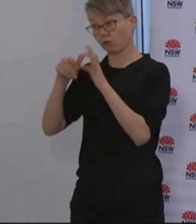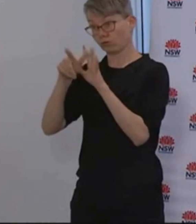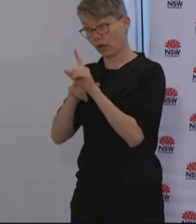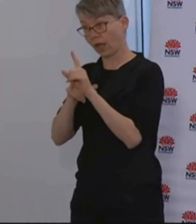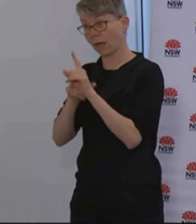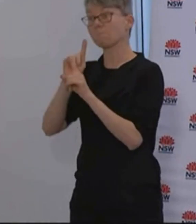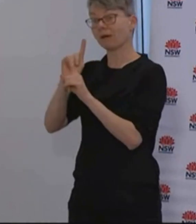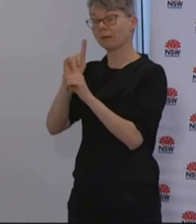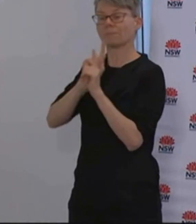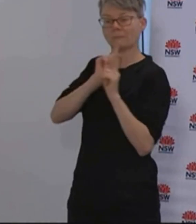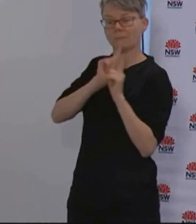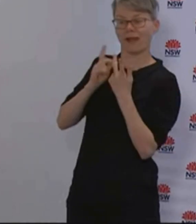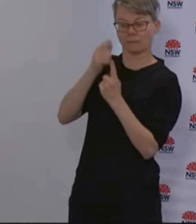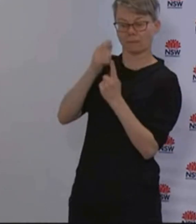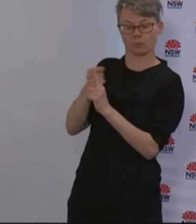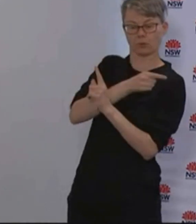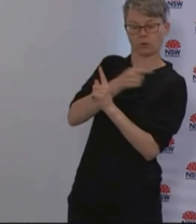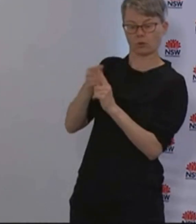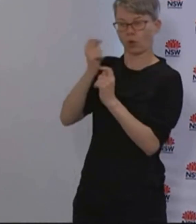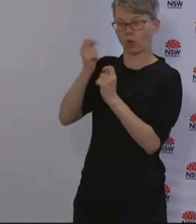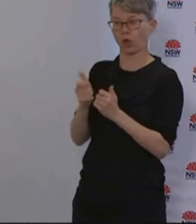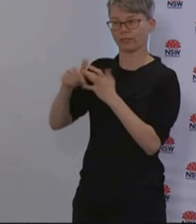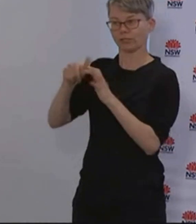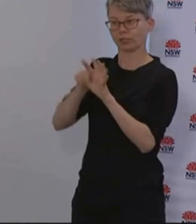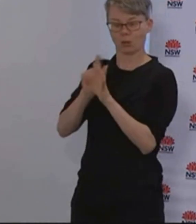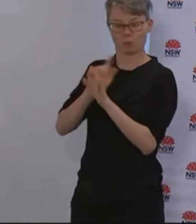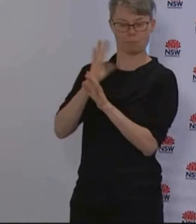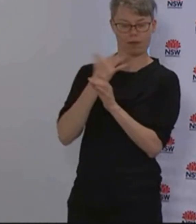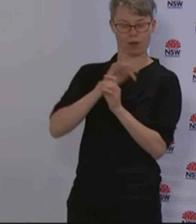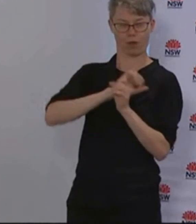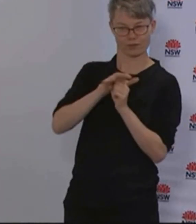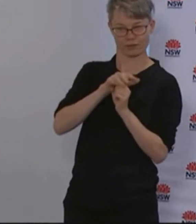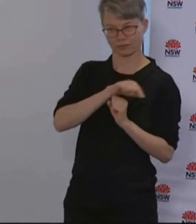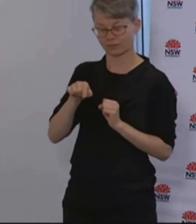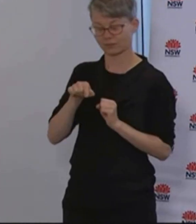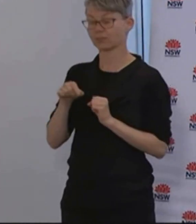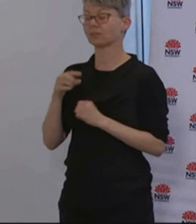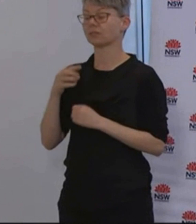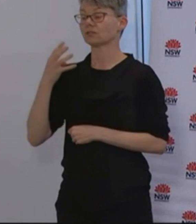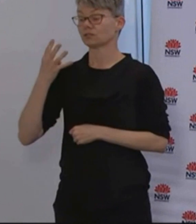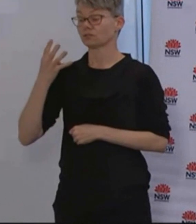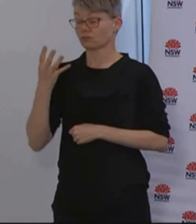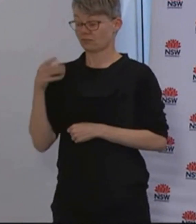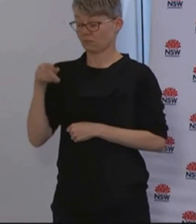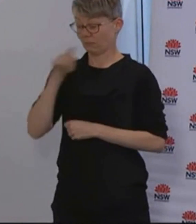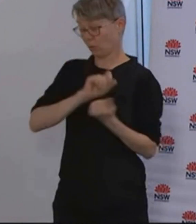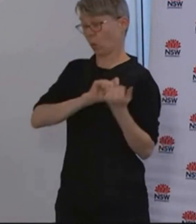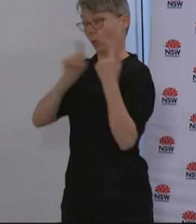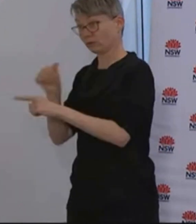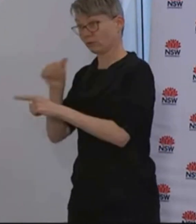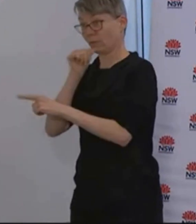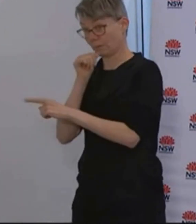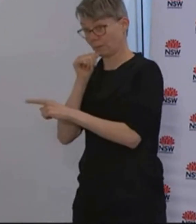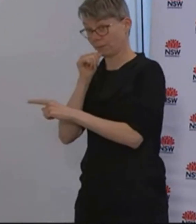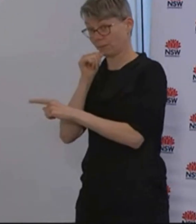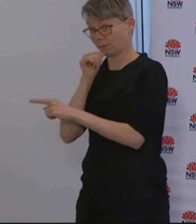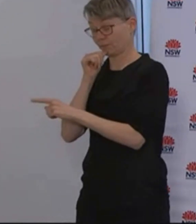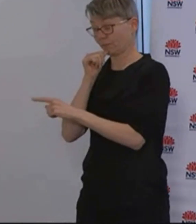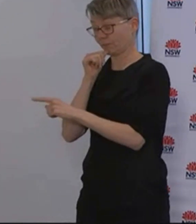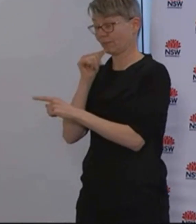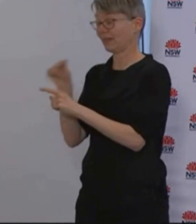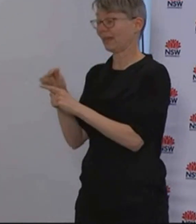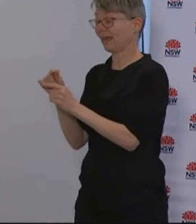early in July. So today, 4 cases who were close contacts of the cases who went to the hotel are